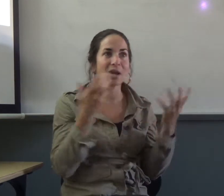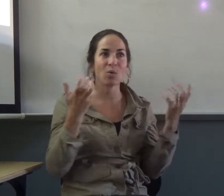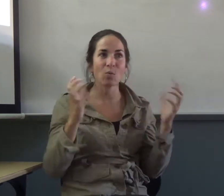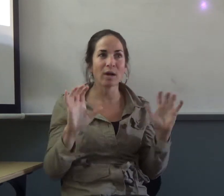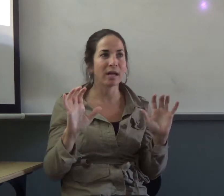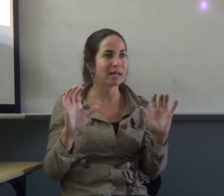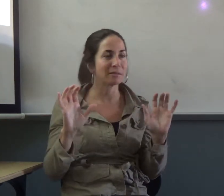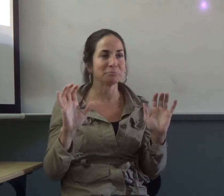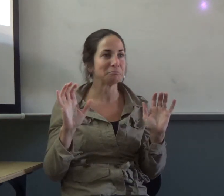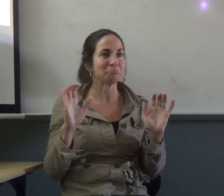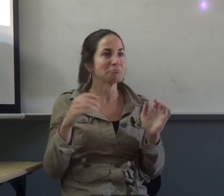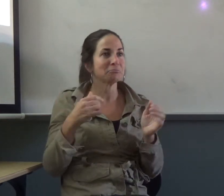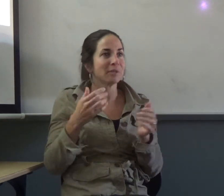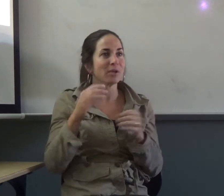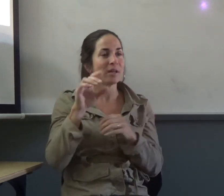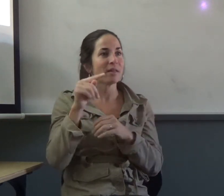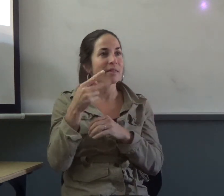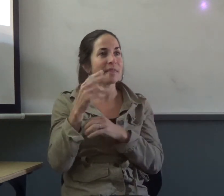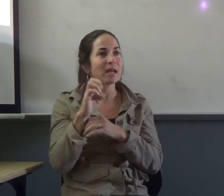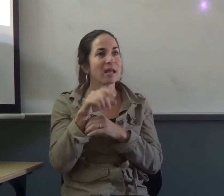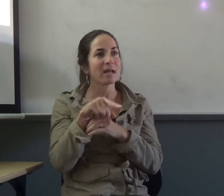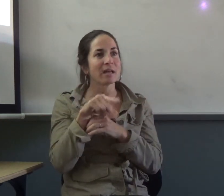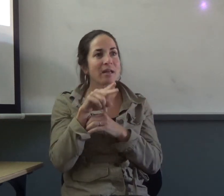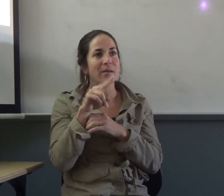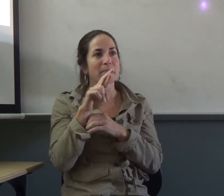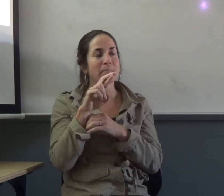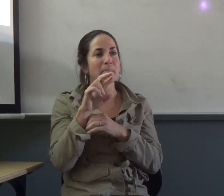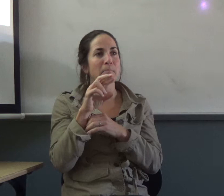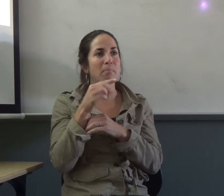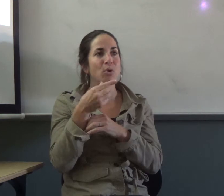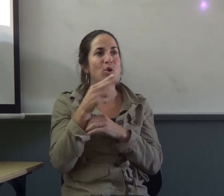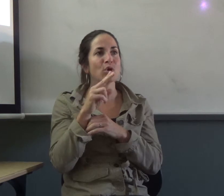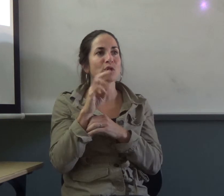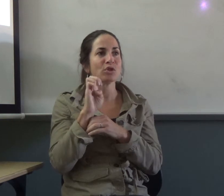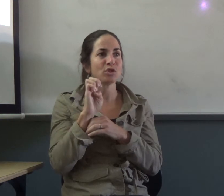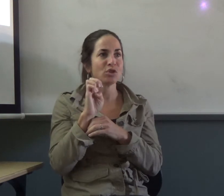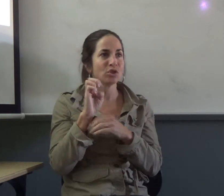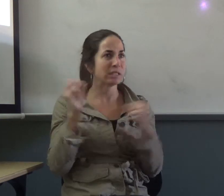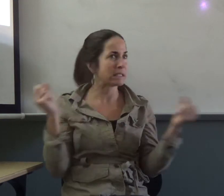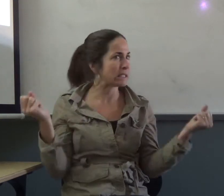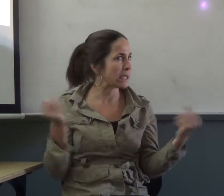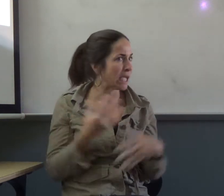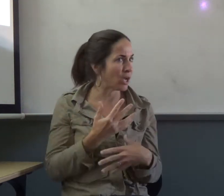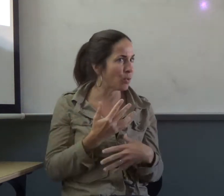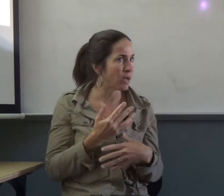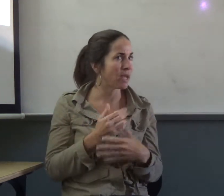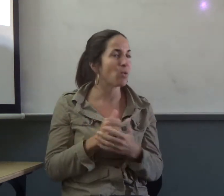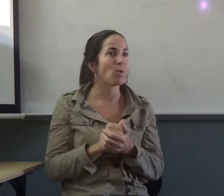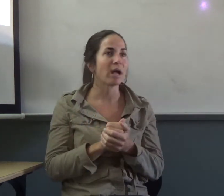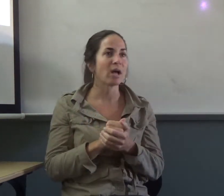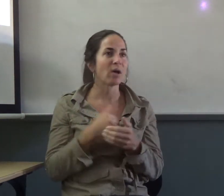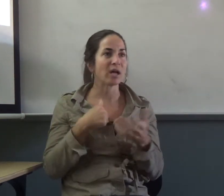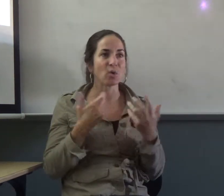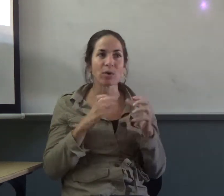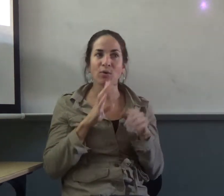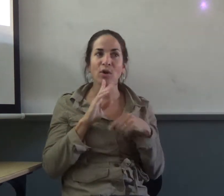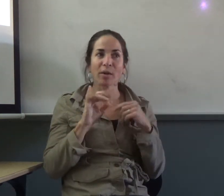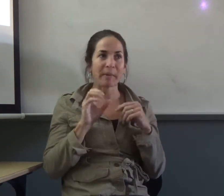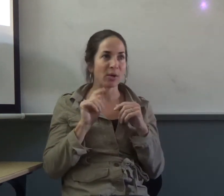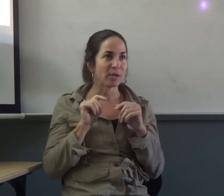I watched it. I couldn't turn it No, off The because Purge it is was good. engaging, but oh my gosh, it was scary. I prefer not to talk about it. I'm still having